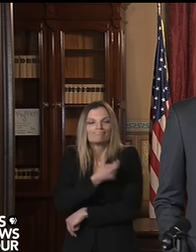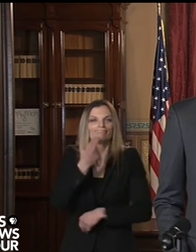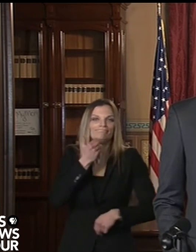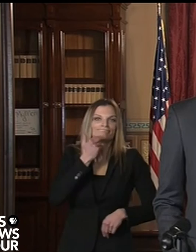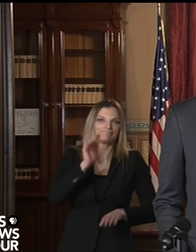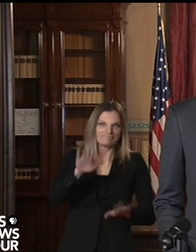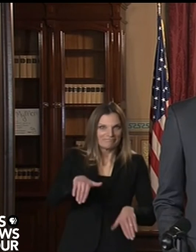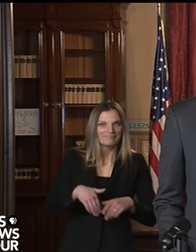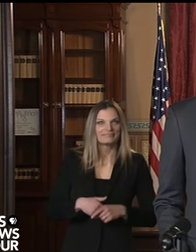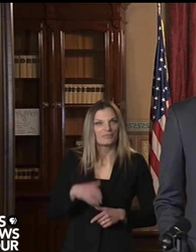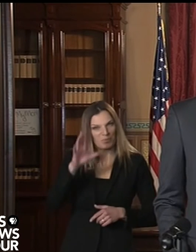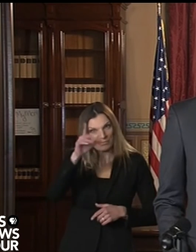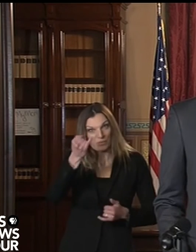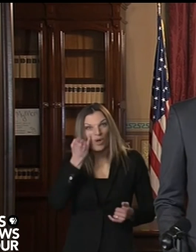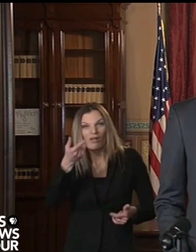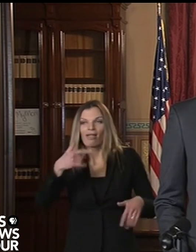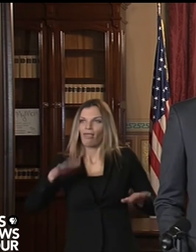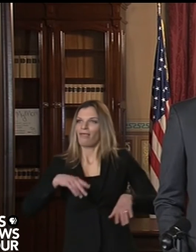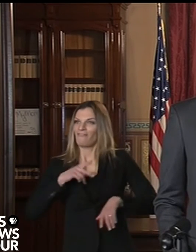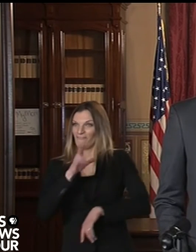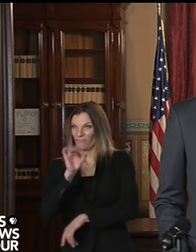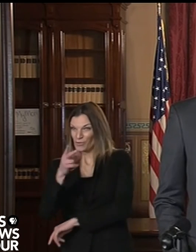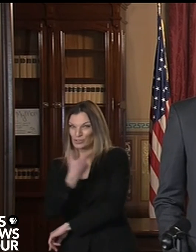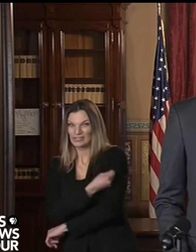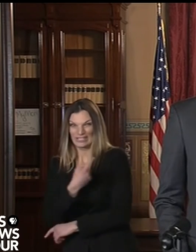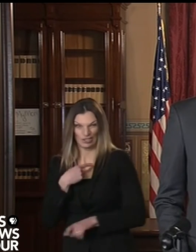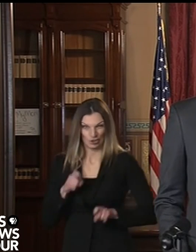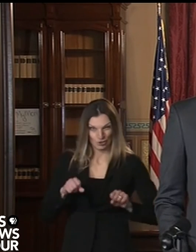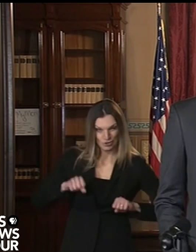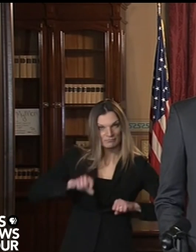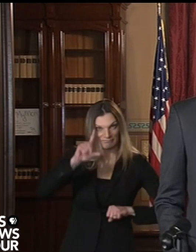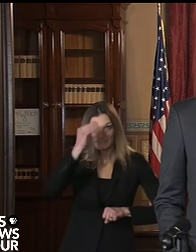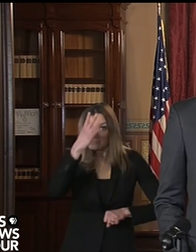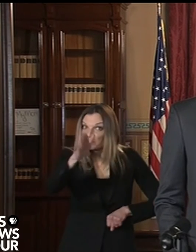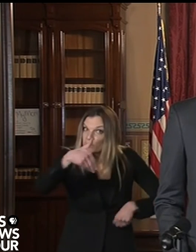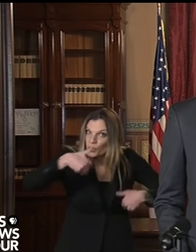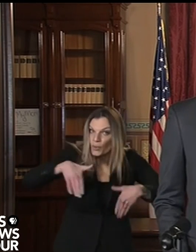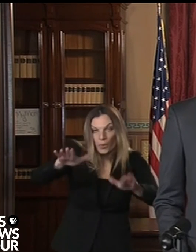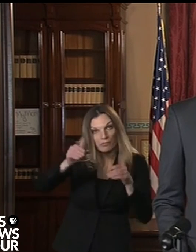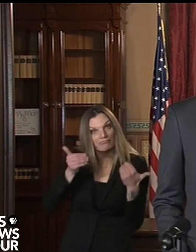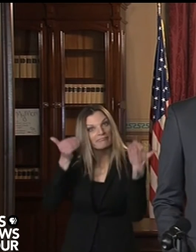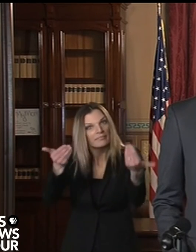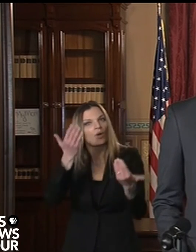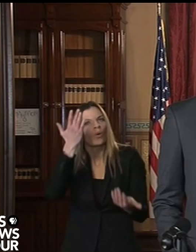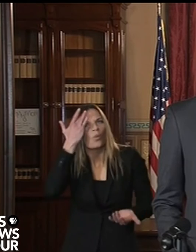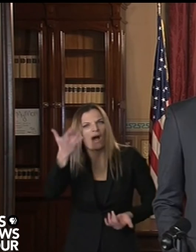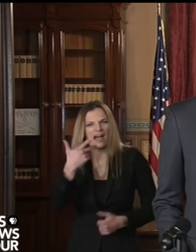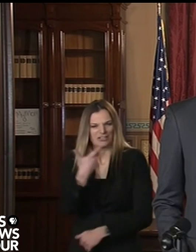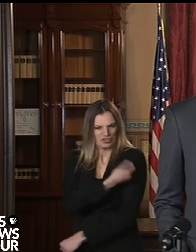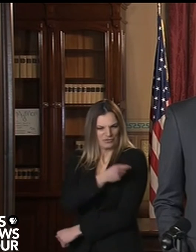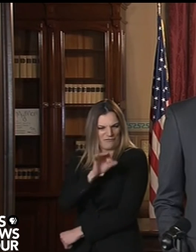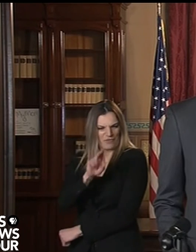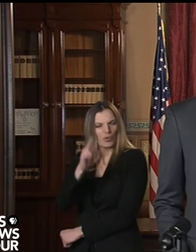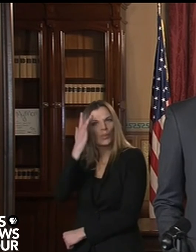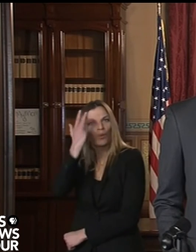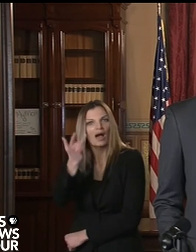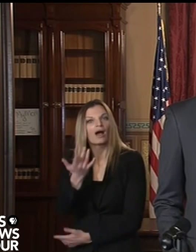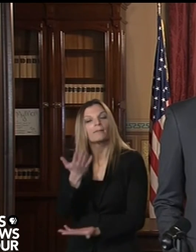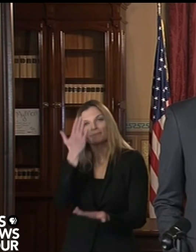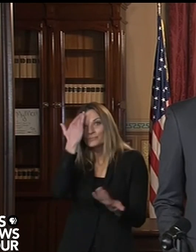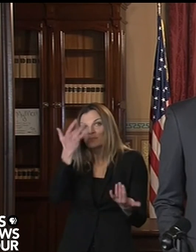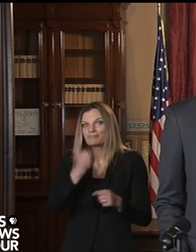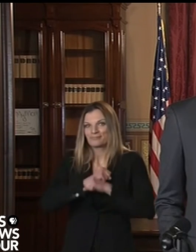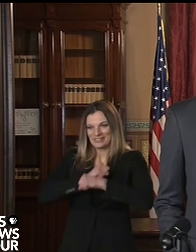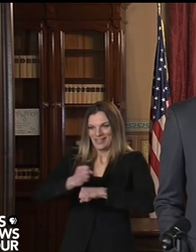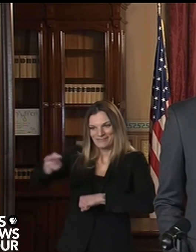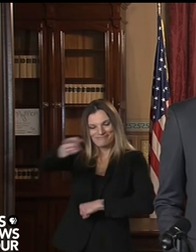shot, I implore you to do so. By getting a flu shot, we're not only protecting ourselves, but we're also protecting those who are